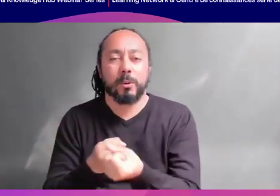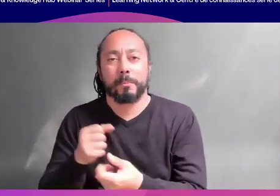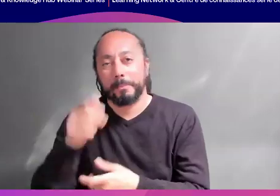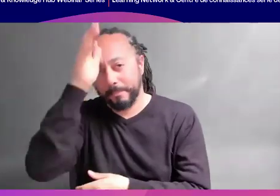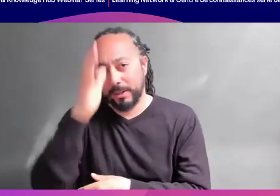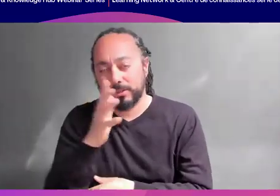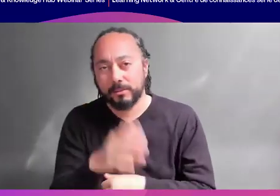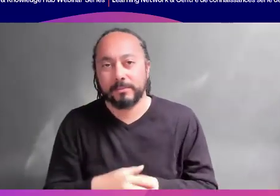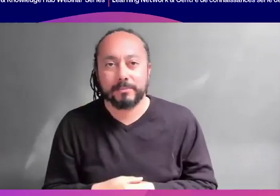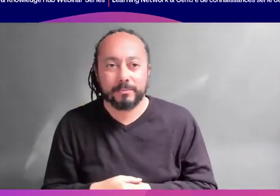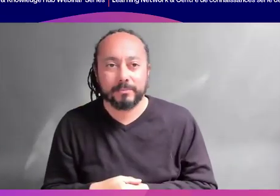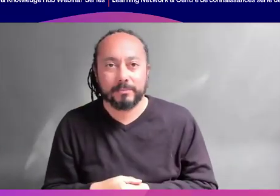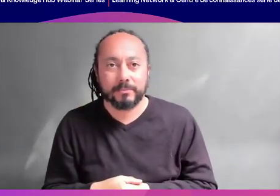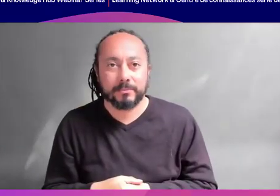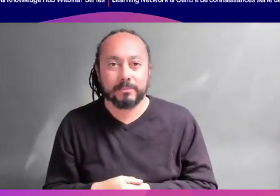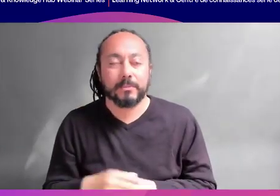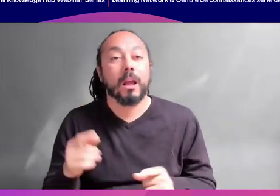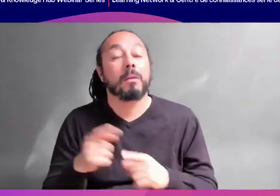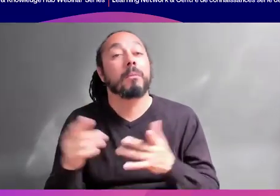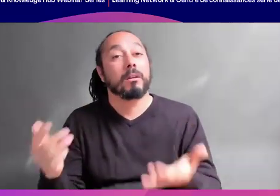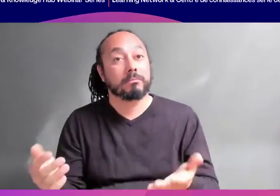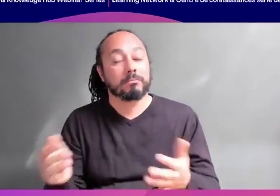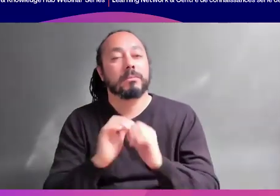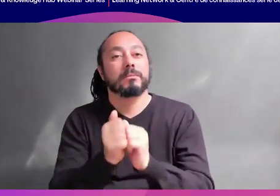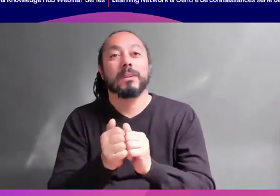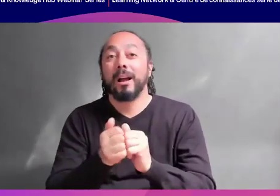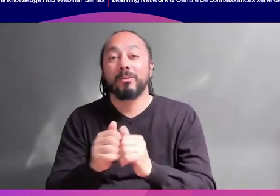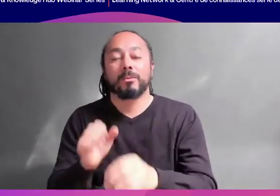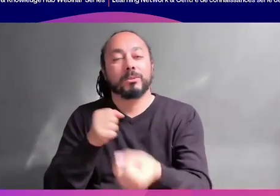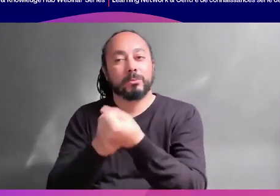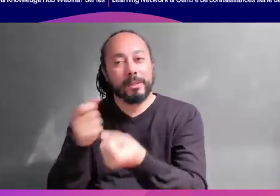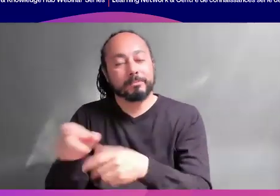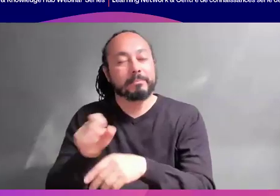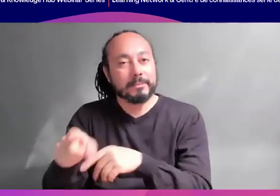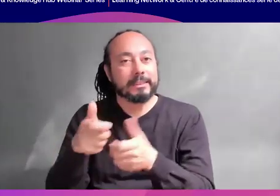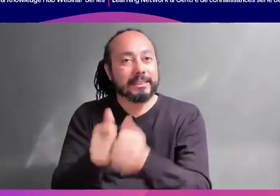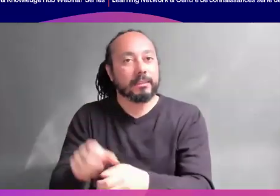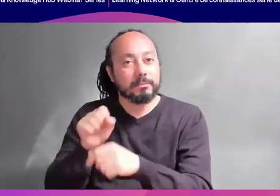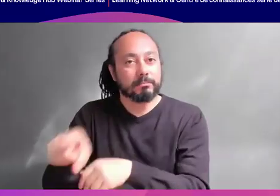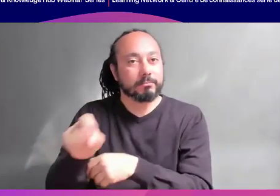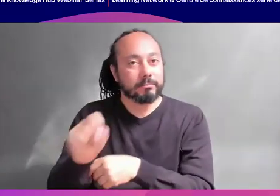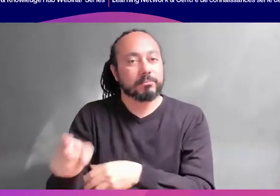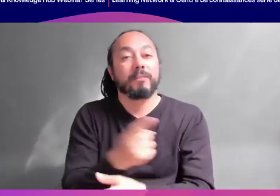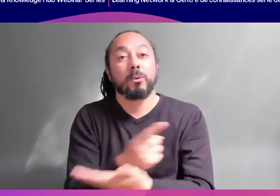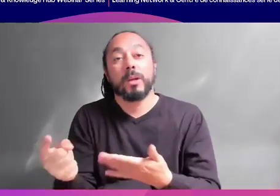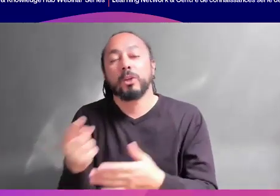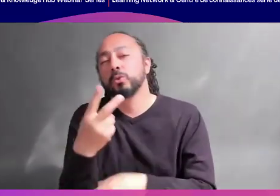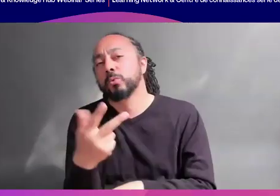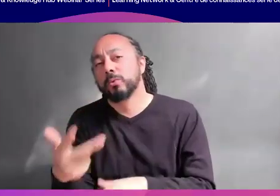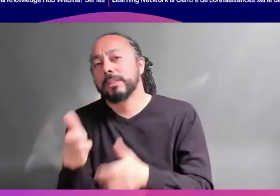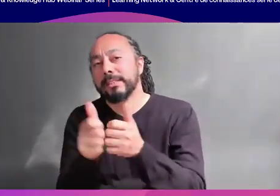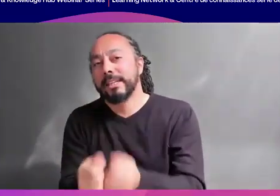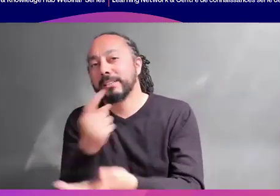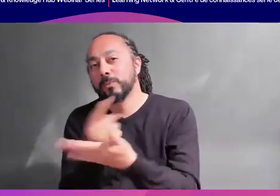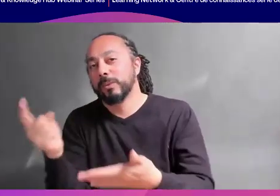involves sending parents about 70 text messages over 6 months. And this is about 2 to 3 texts per week. And we explore